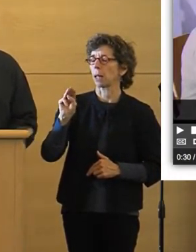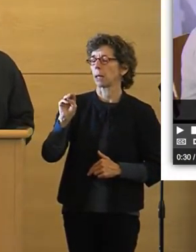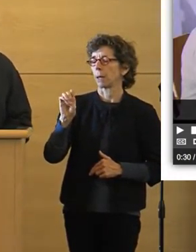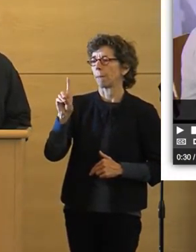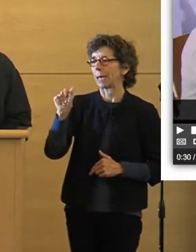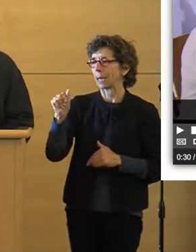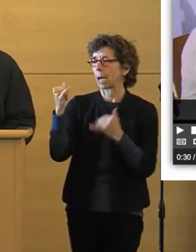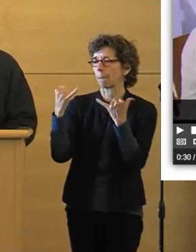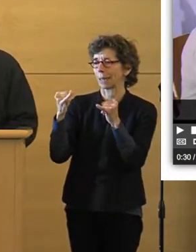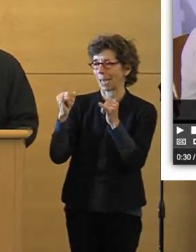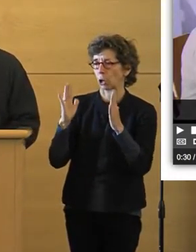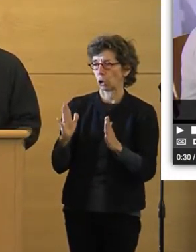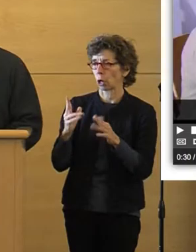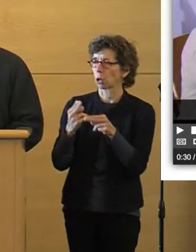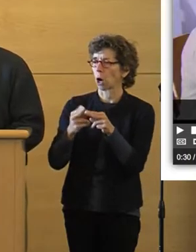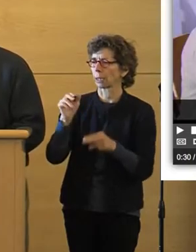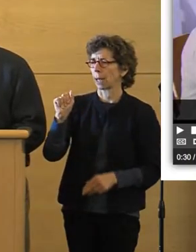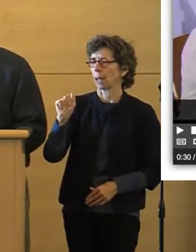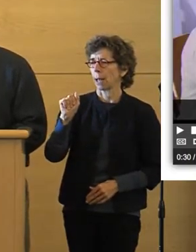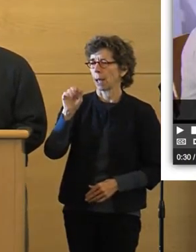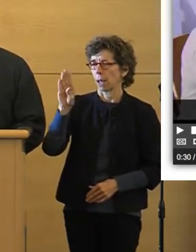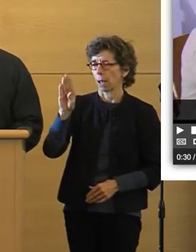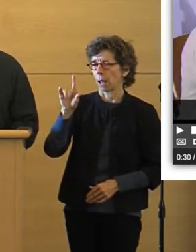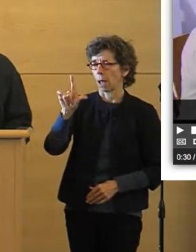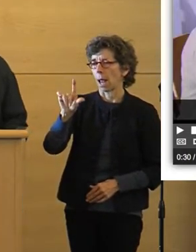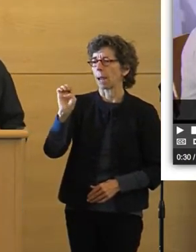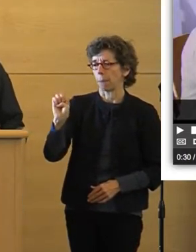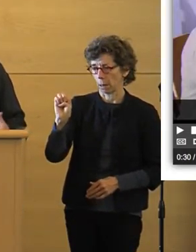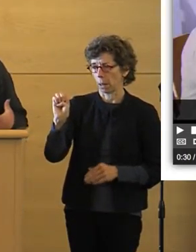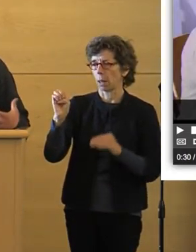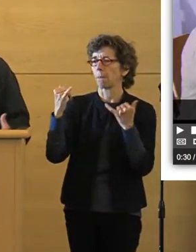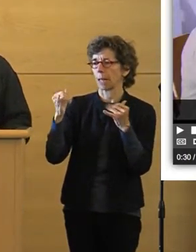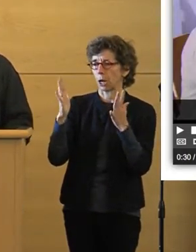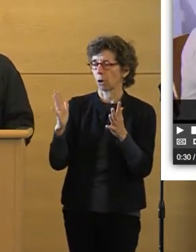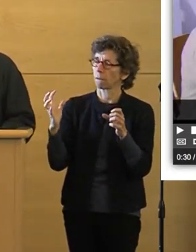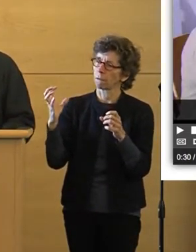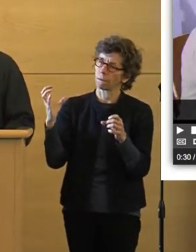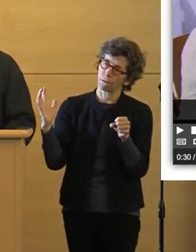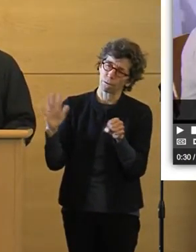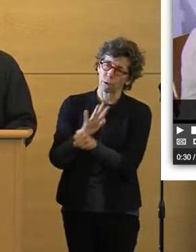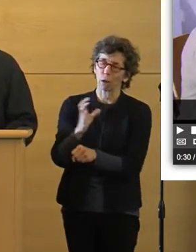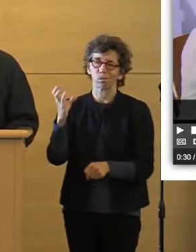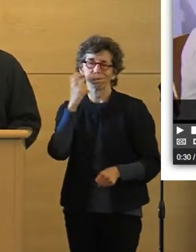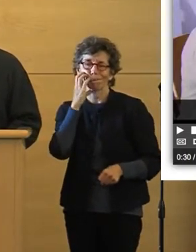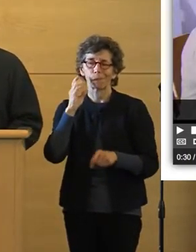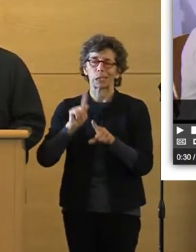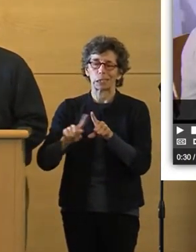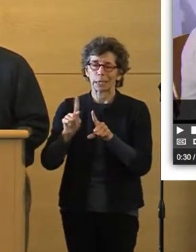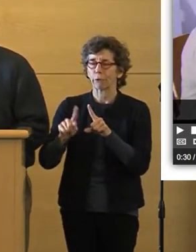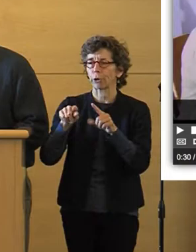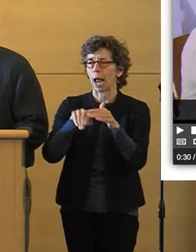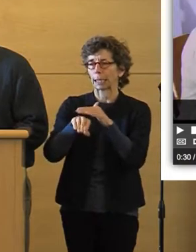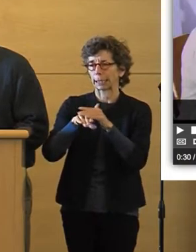support chapters, and none of them support metadata. So we decided to just build our